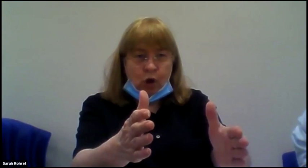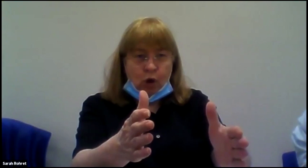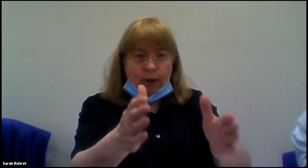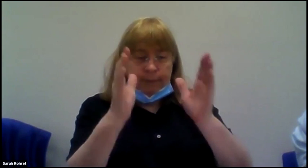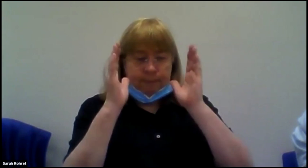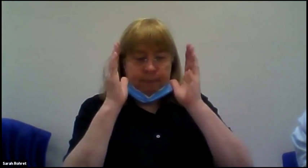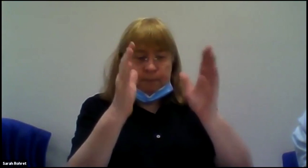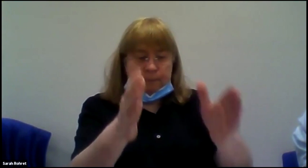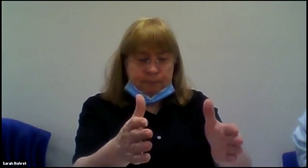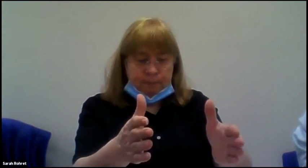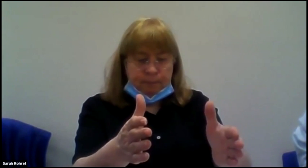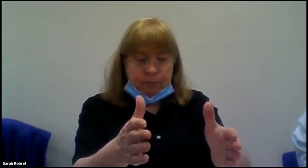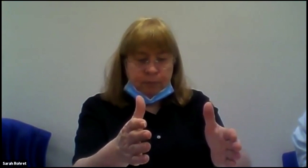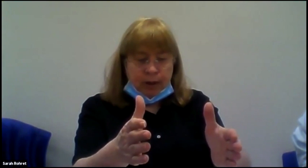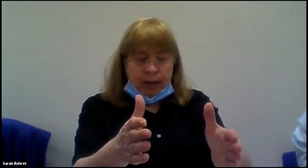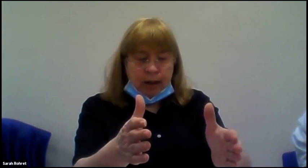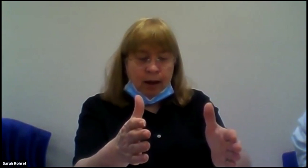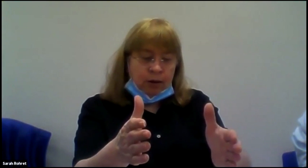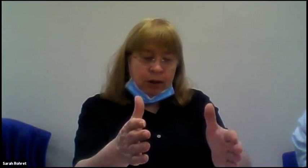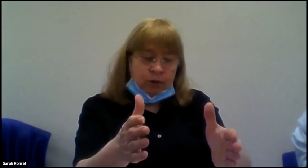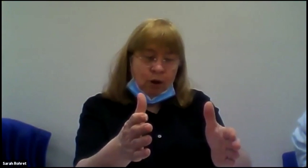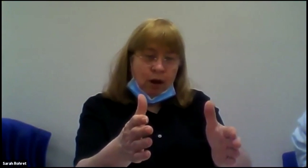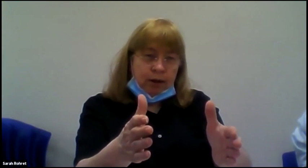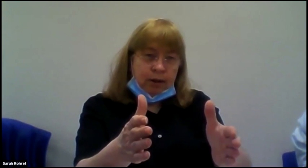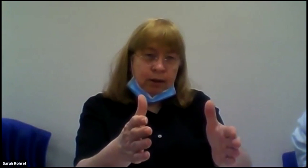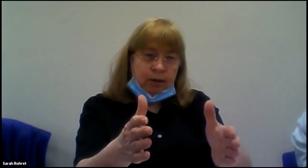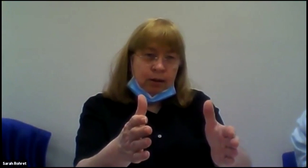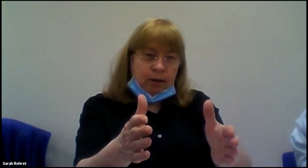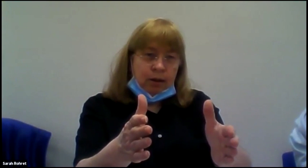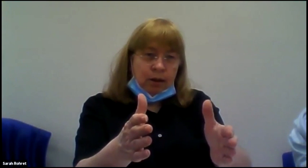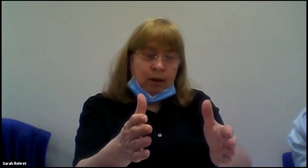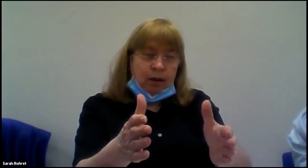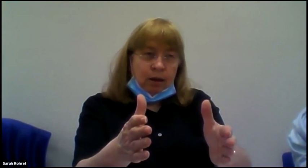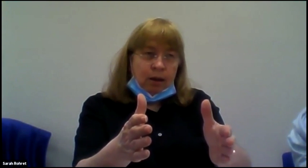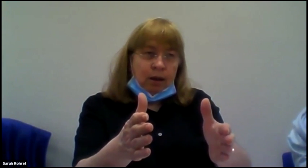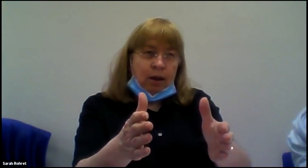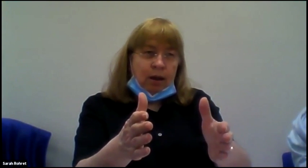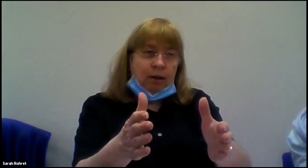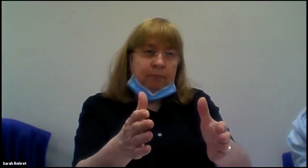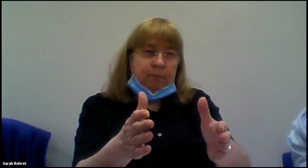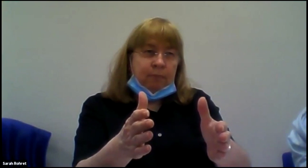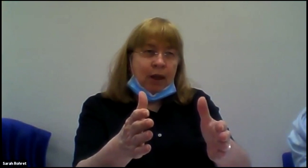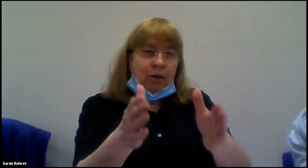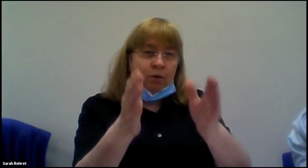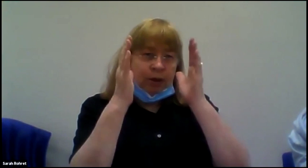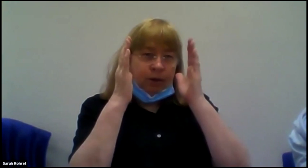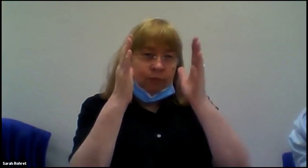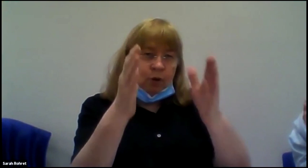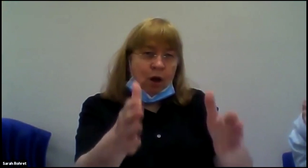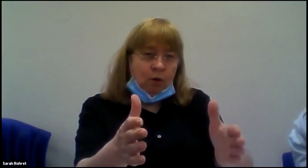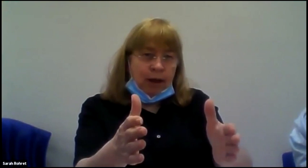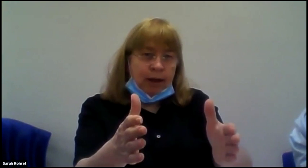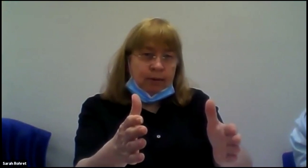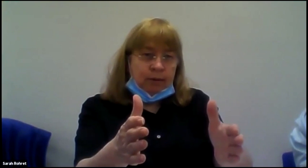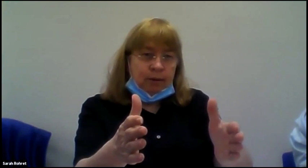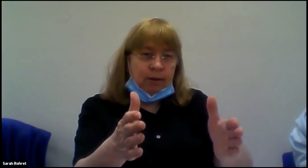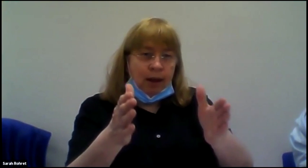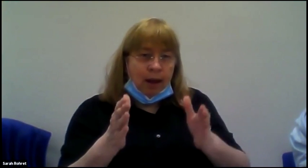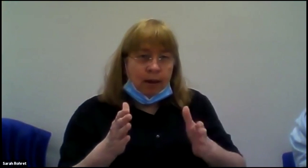hallway. Now in talking, they use this for hallway and